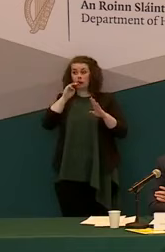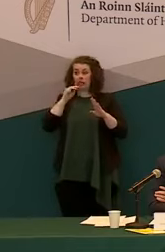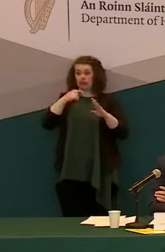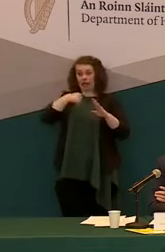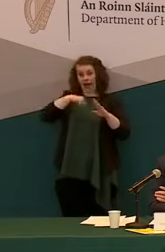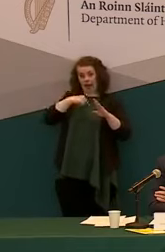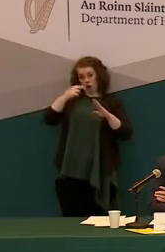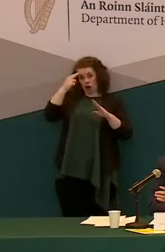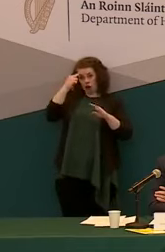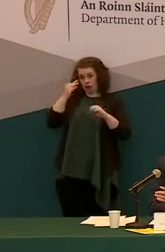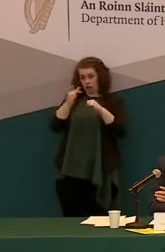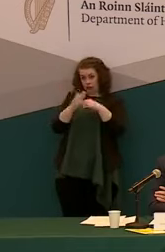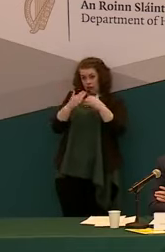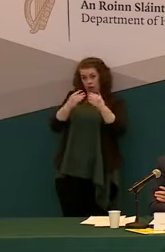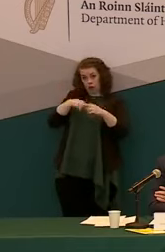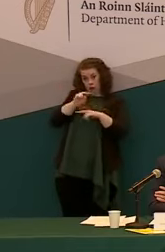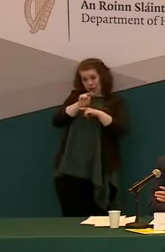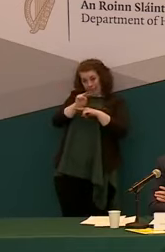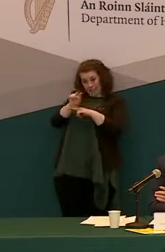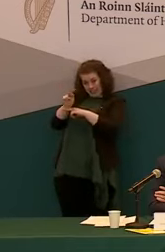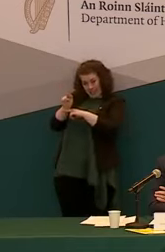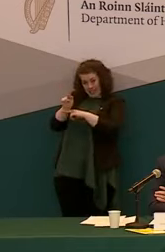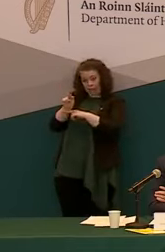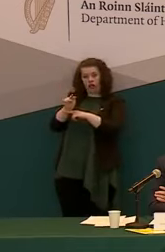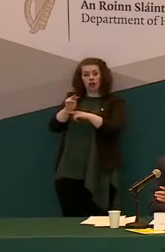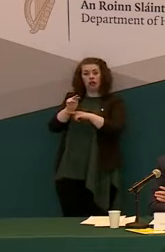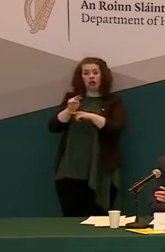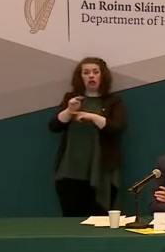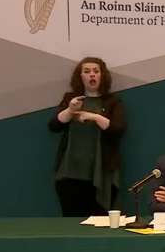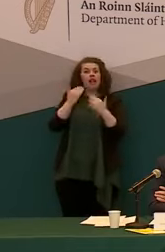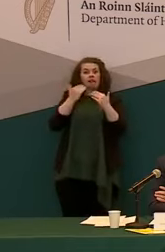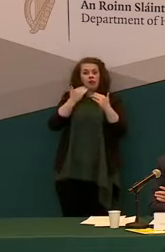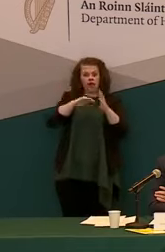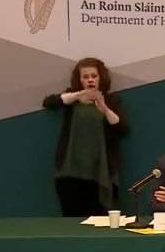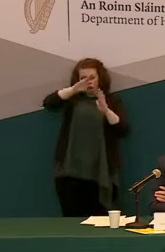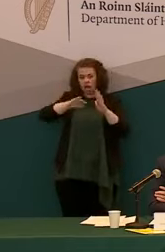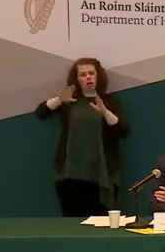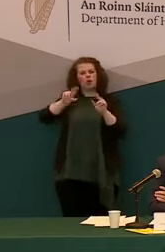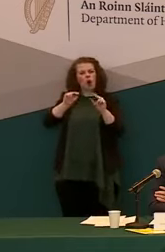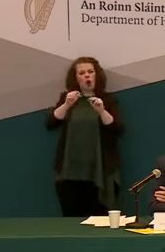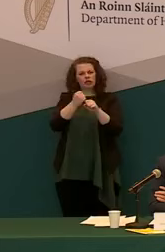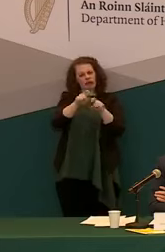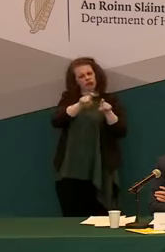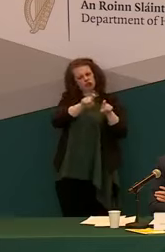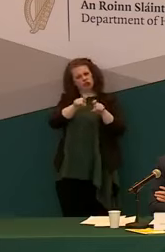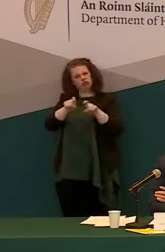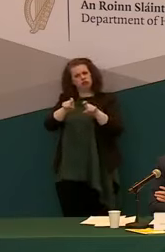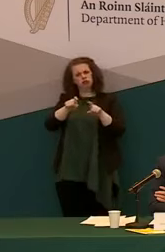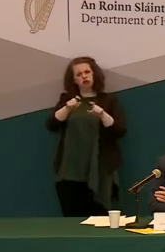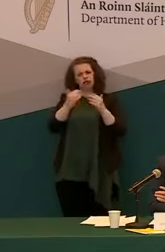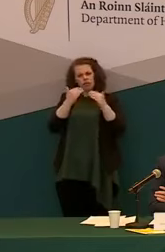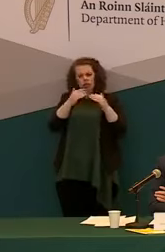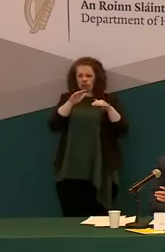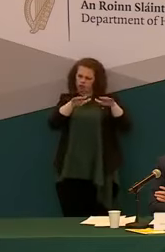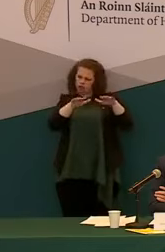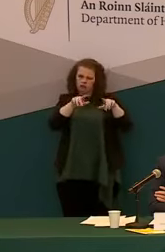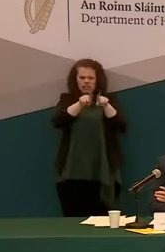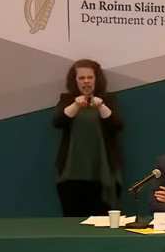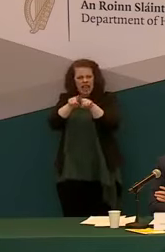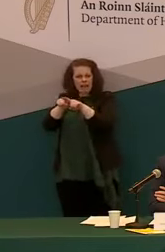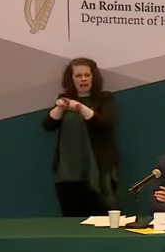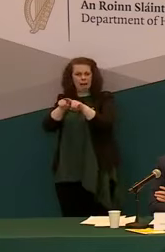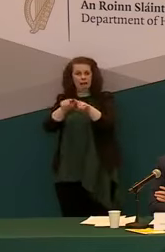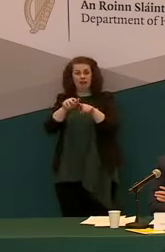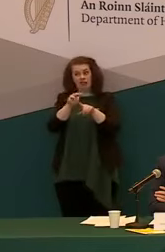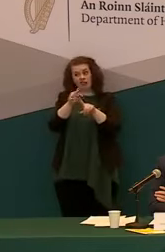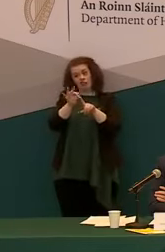behavior of this epidemic have been stable since around the 3rd of April. And that's an important takeaway. Okay.